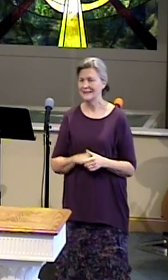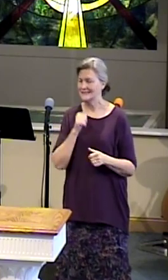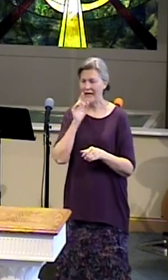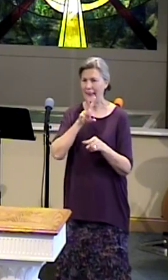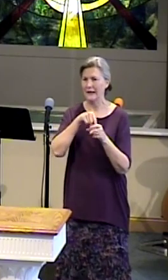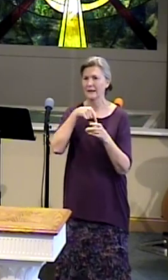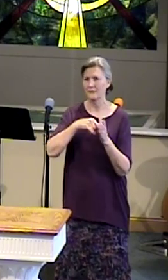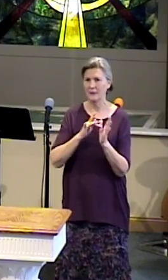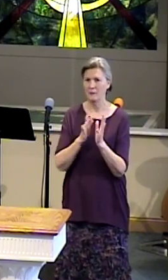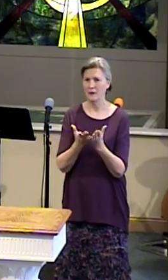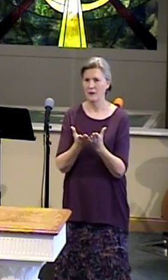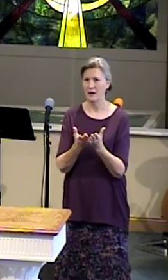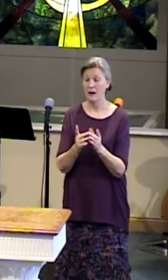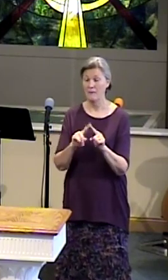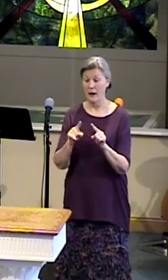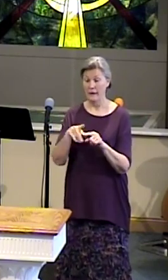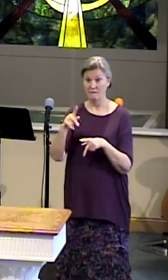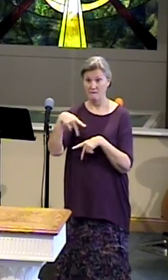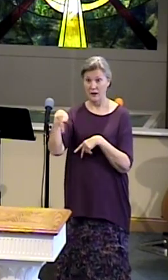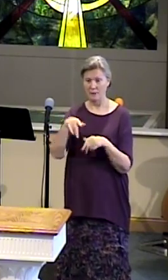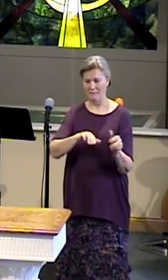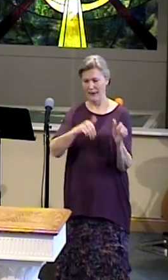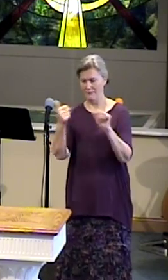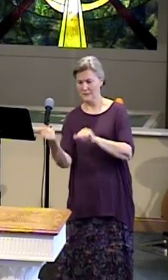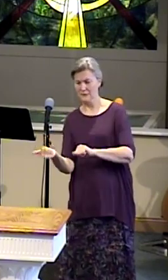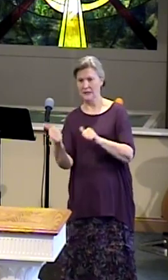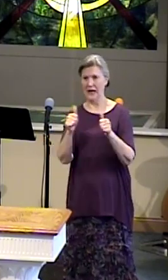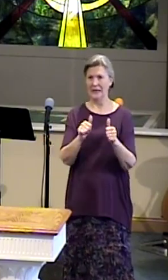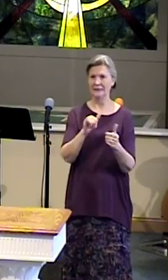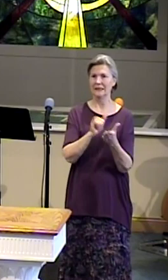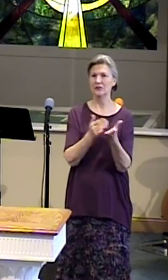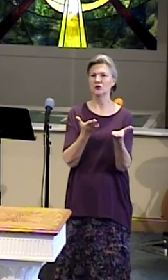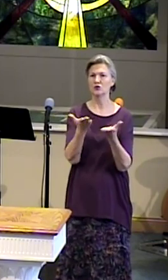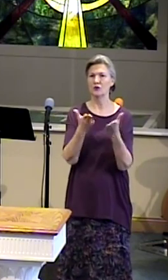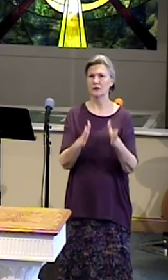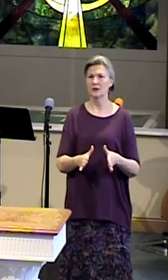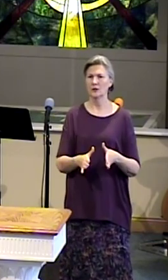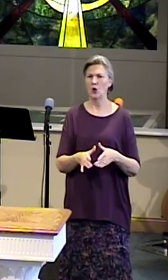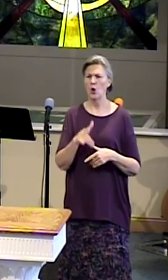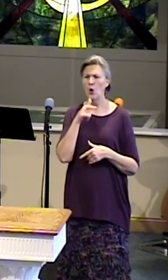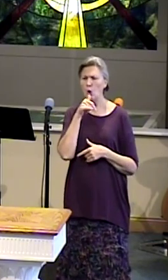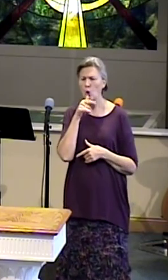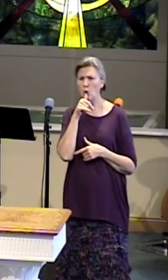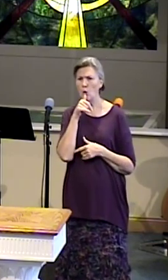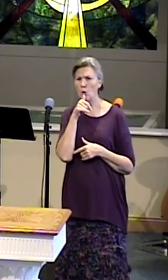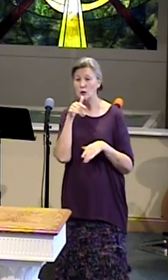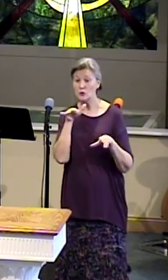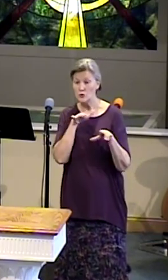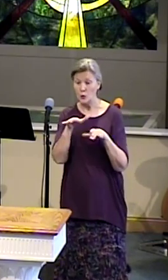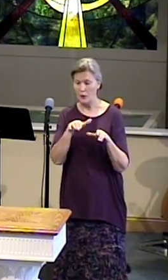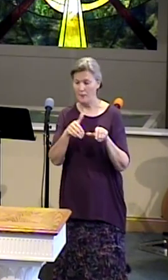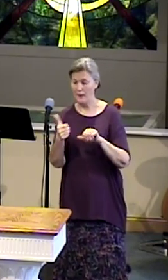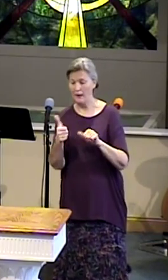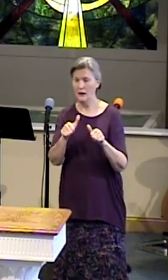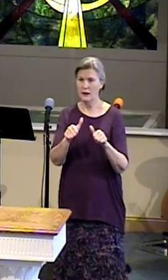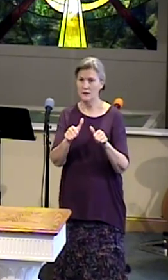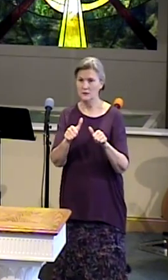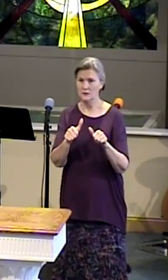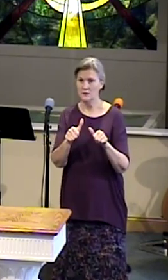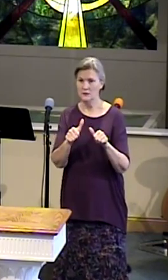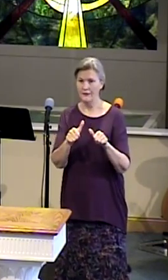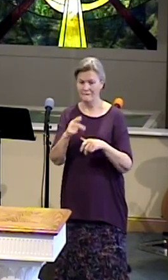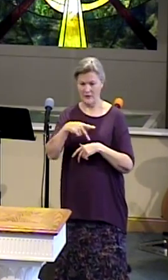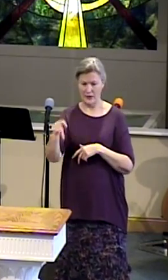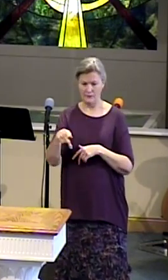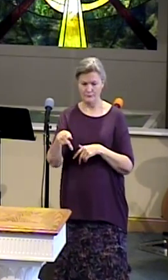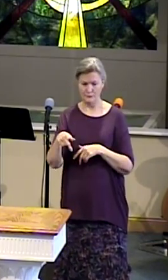But he baptized him. How? First of all, who was doing the baptizing? Philip.